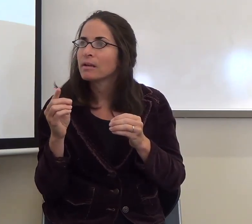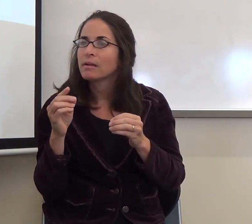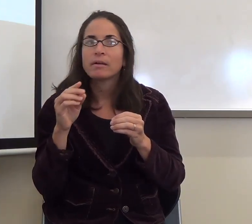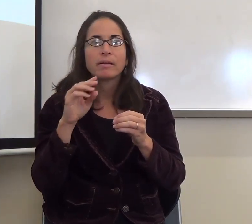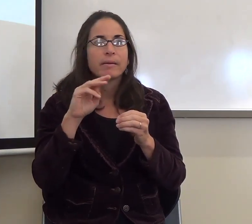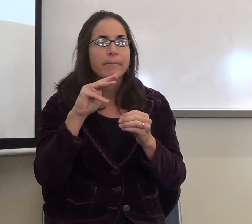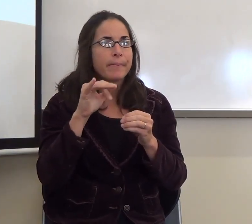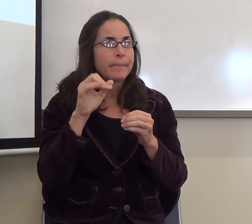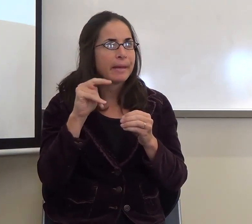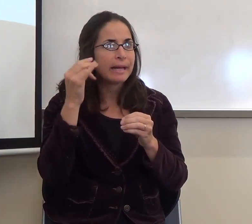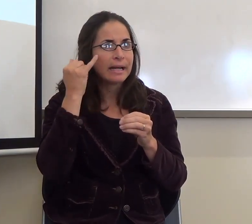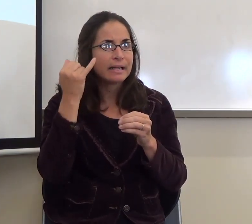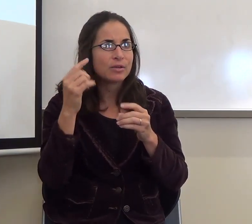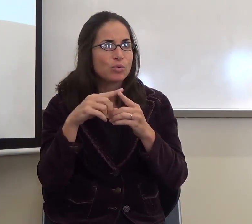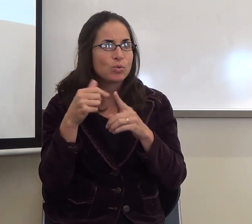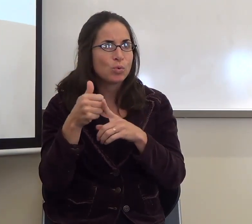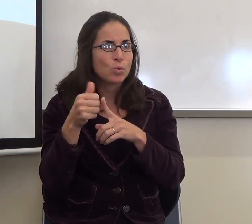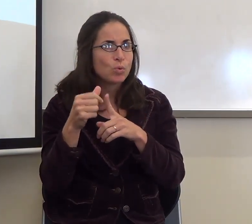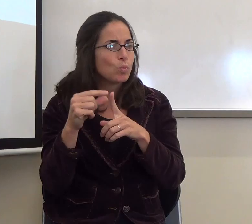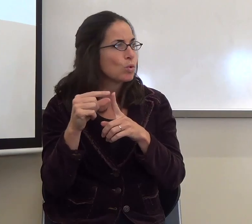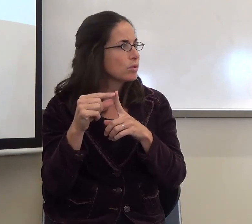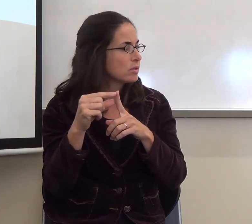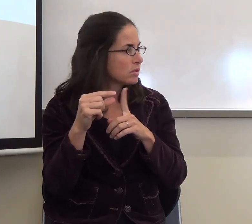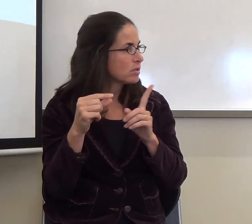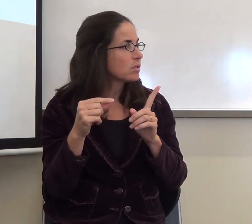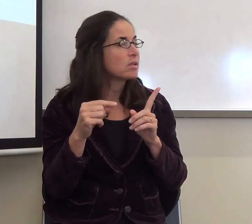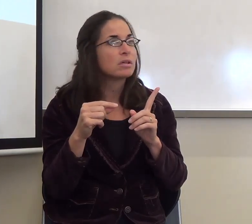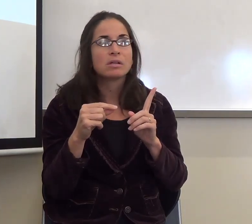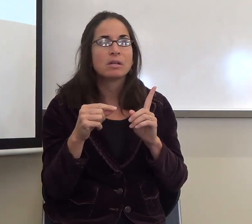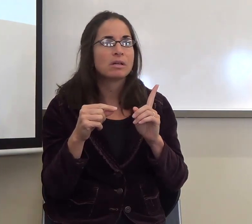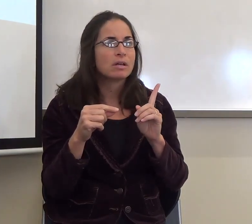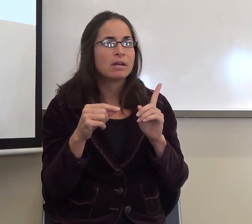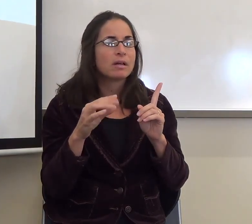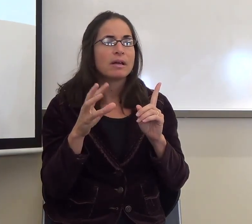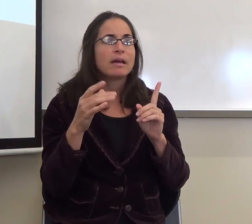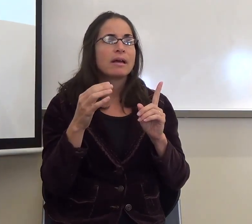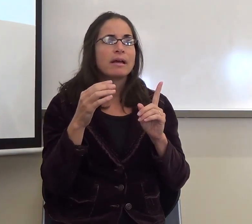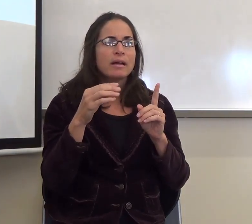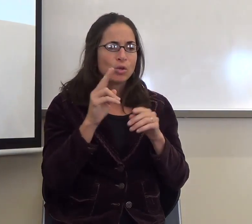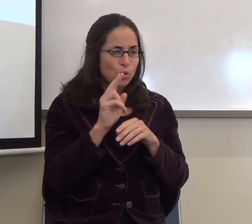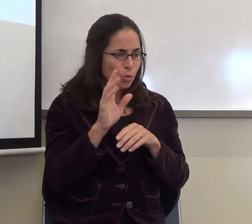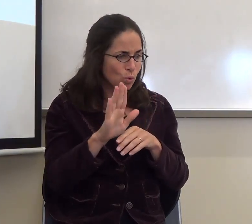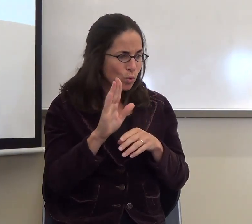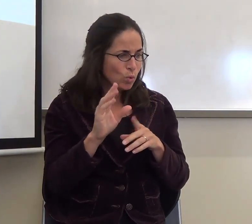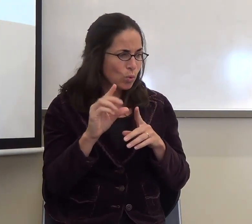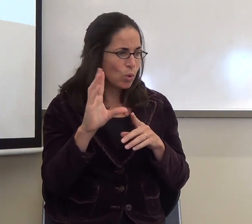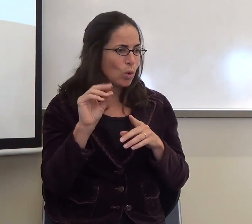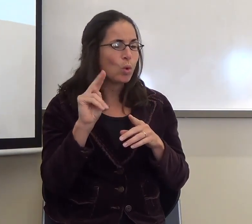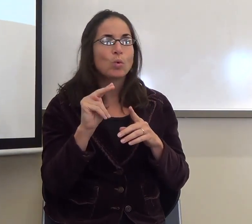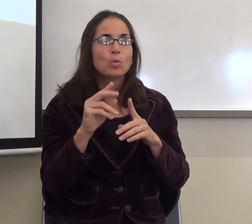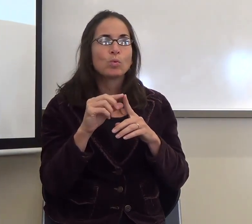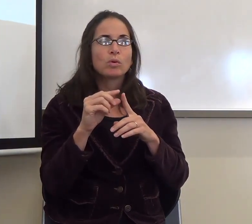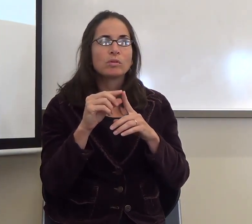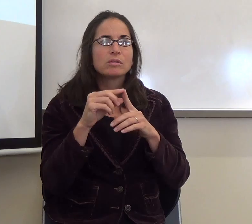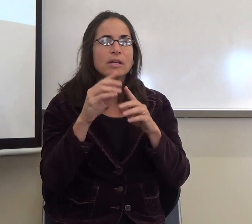Okay. In your own words. No, there's another little test like this that you should have written down.